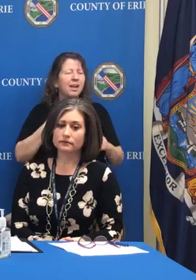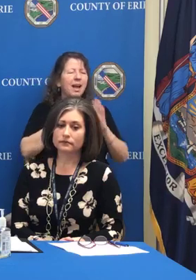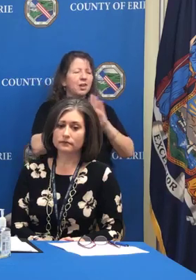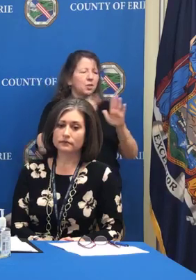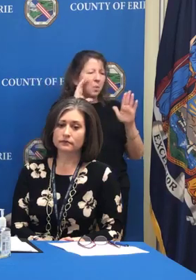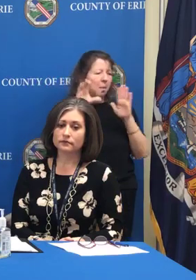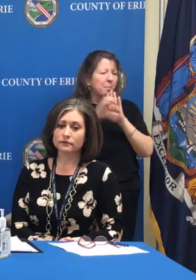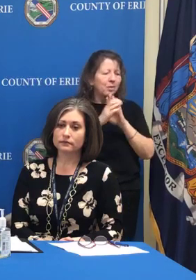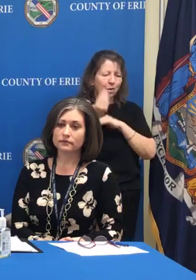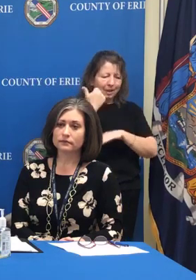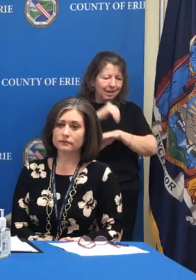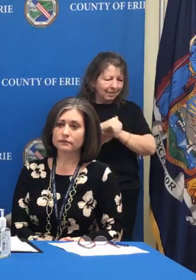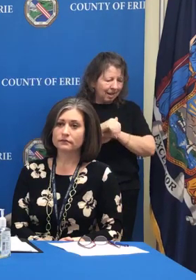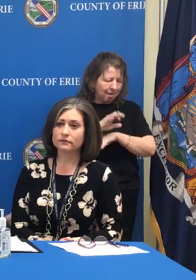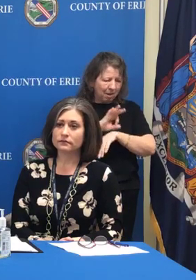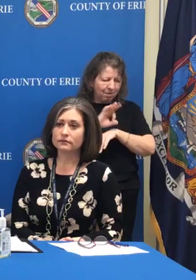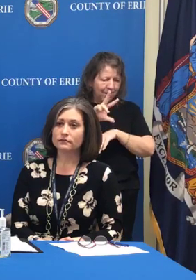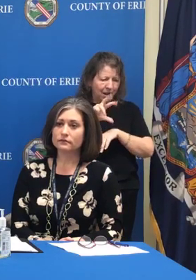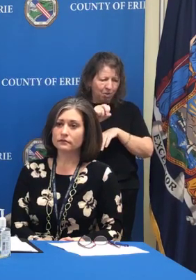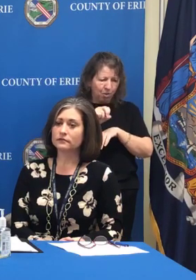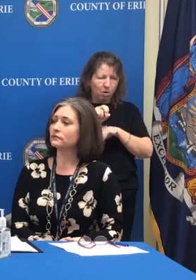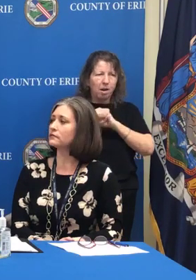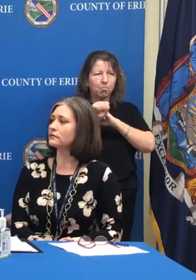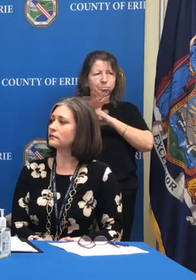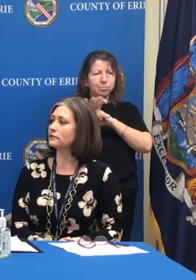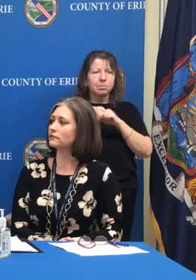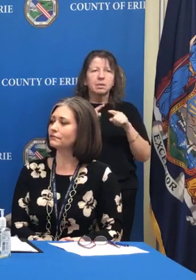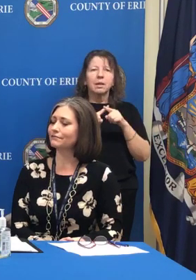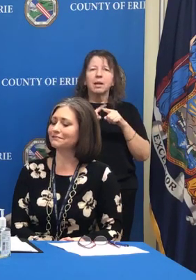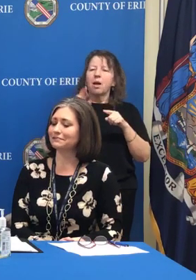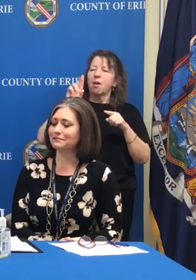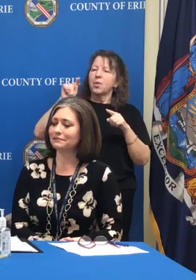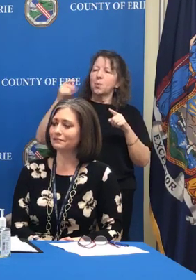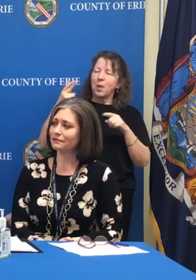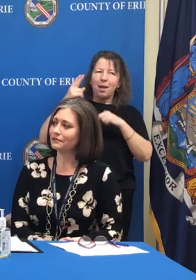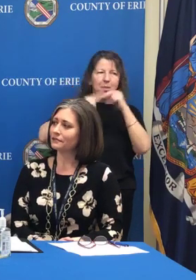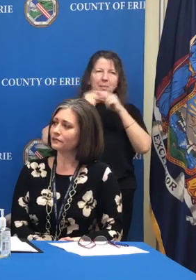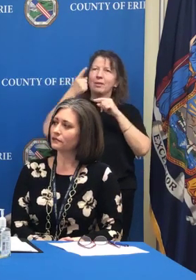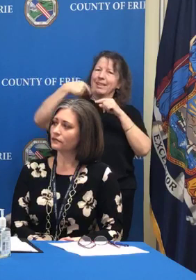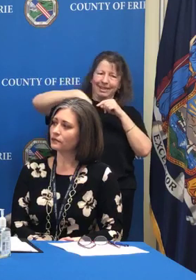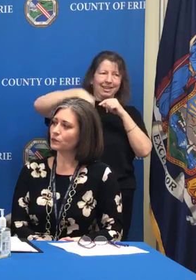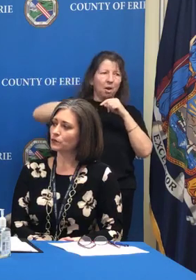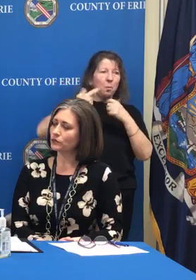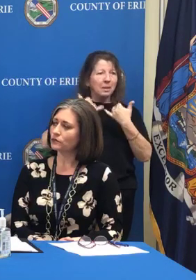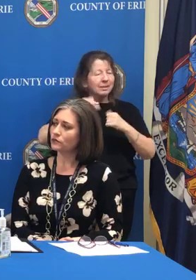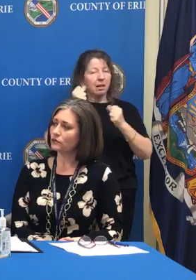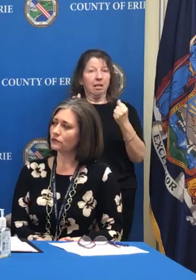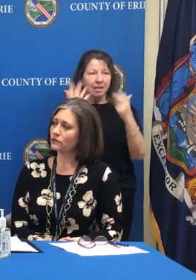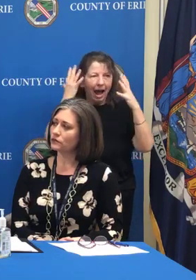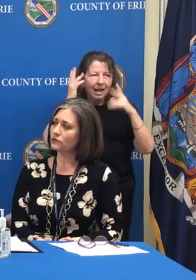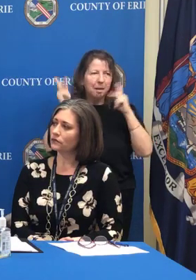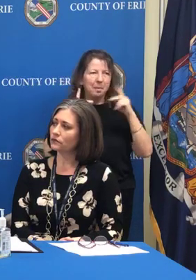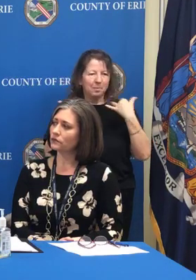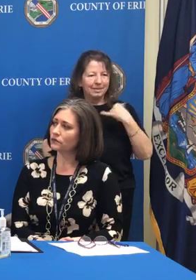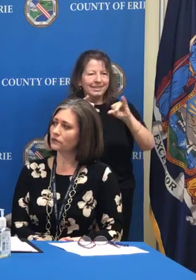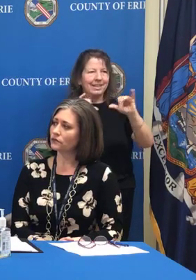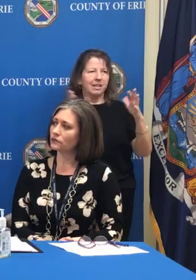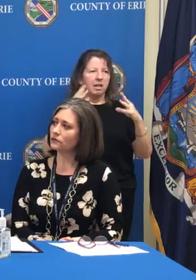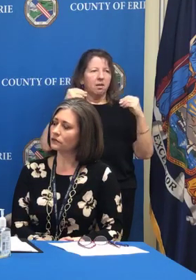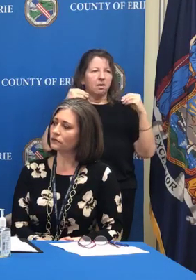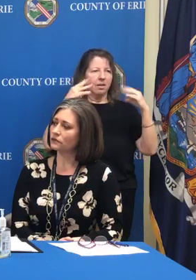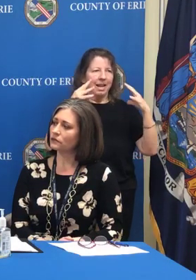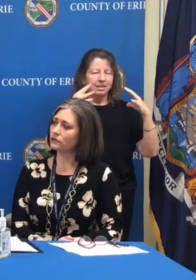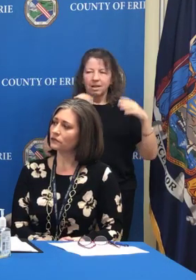around 9:30 or 9:40 when I was leaving, and there were a lot of lights on in the Rath building. And somebody, I don't see many of